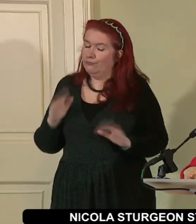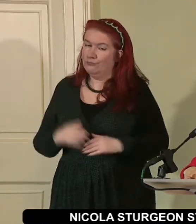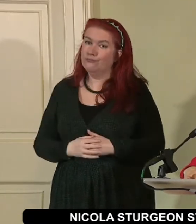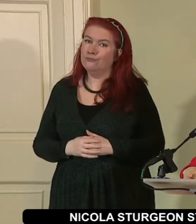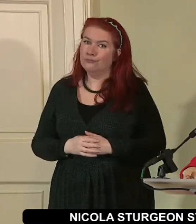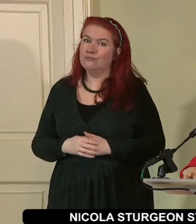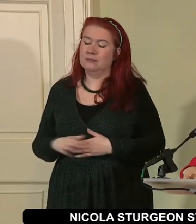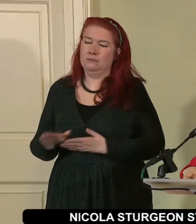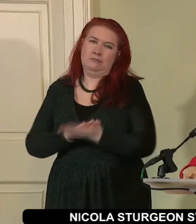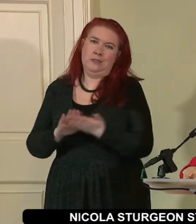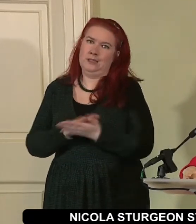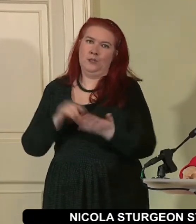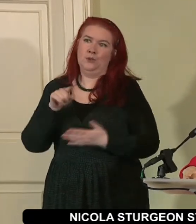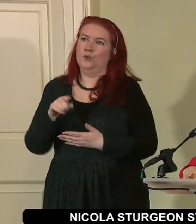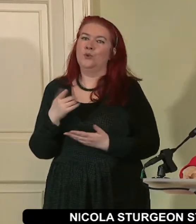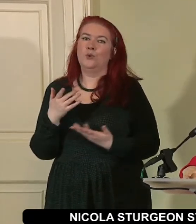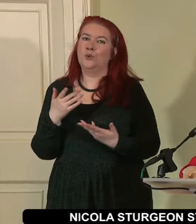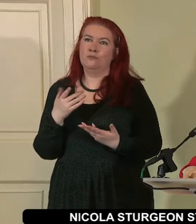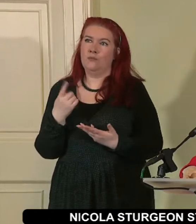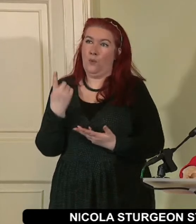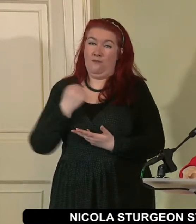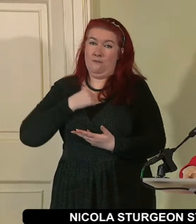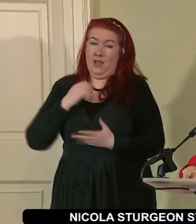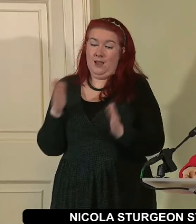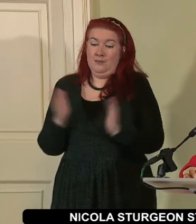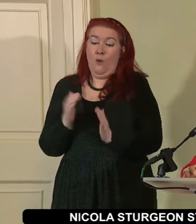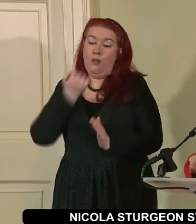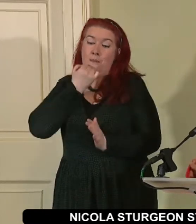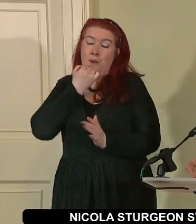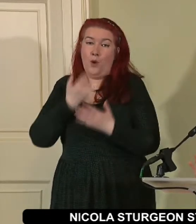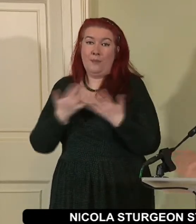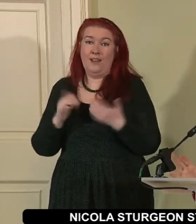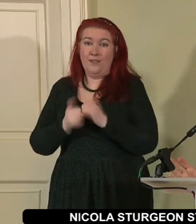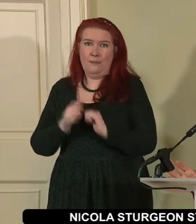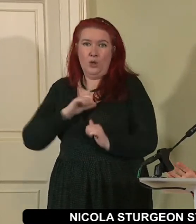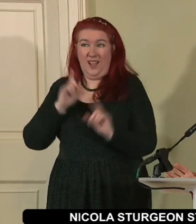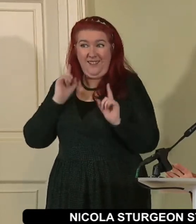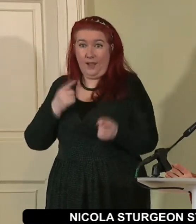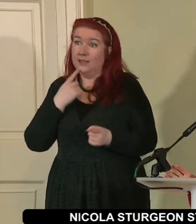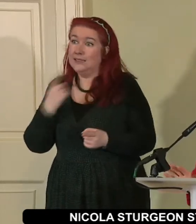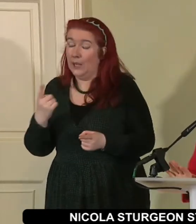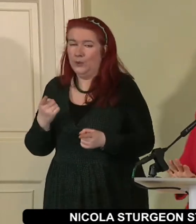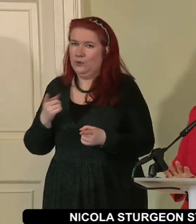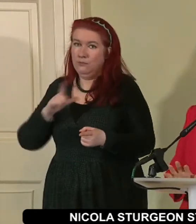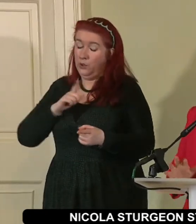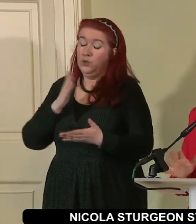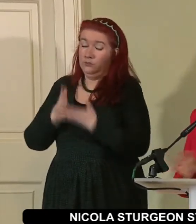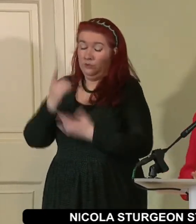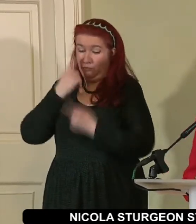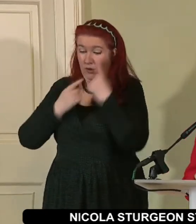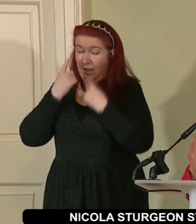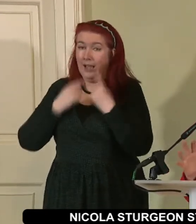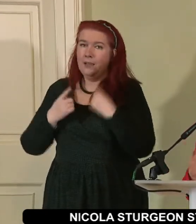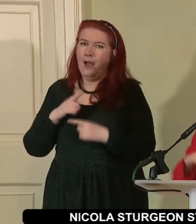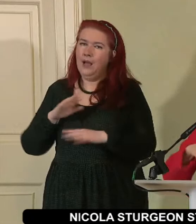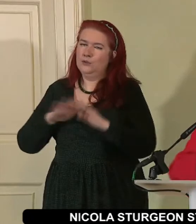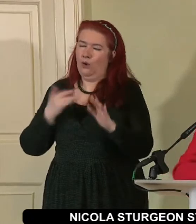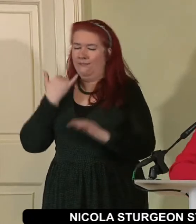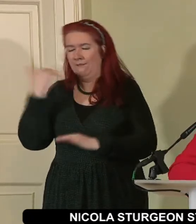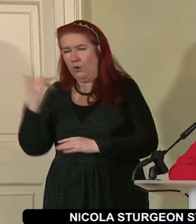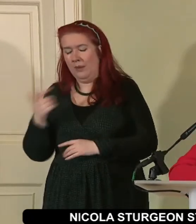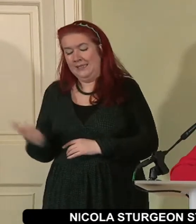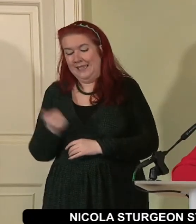you know, so if you're one of the small number who, mainly because I wouldn't have been able to tell you without crying over the last 24 hours, I didn't phone but